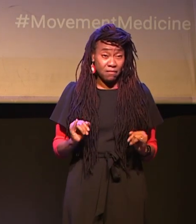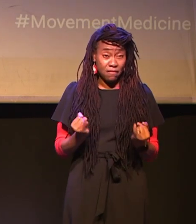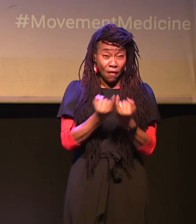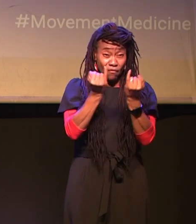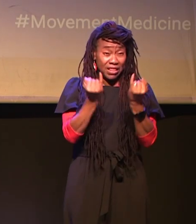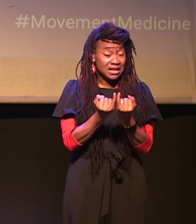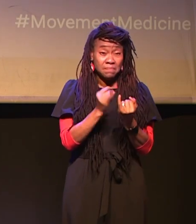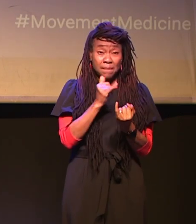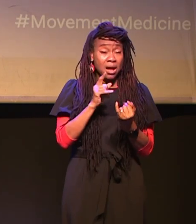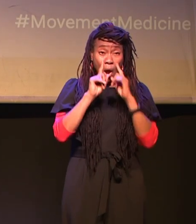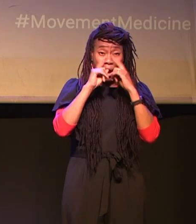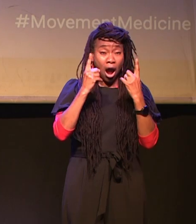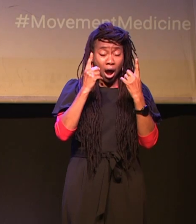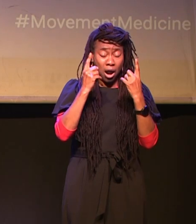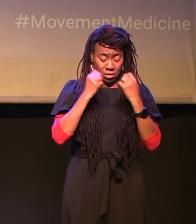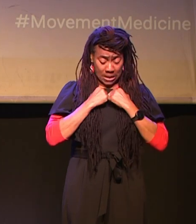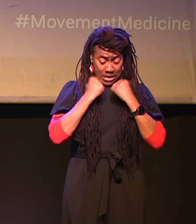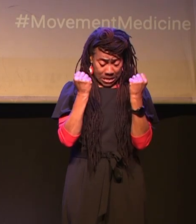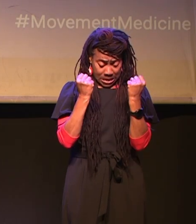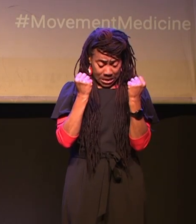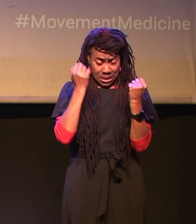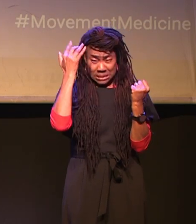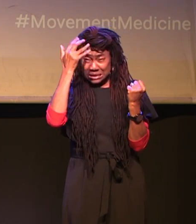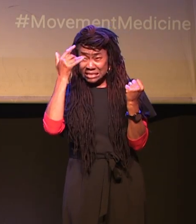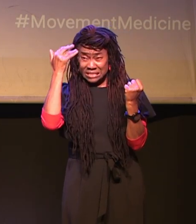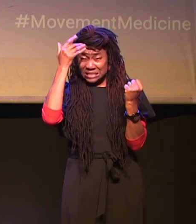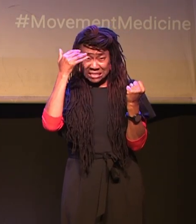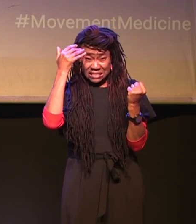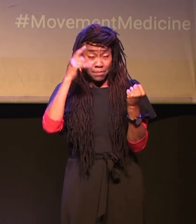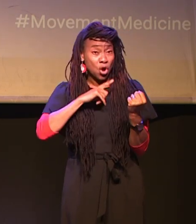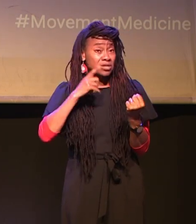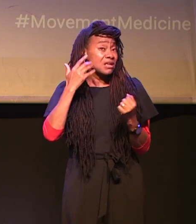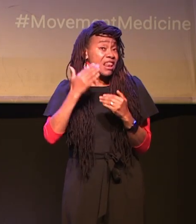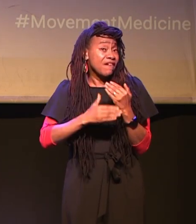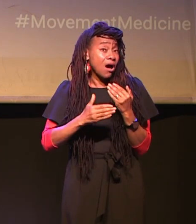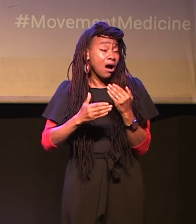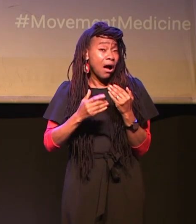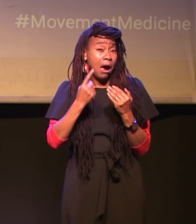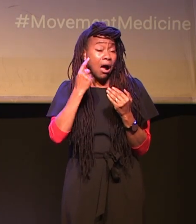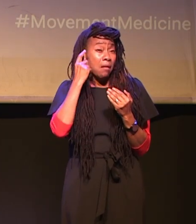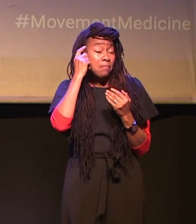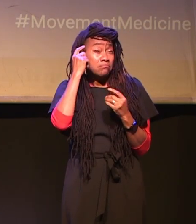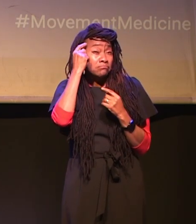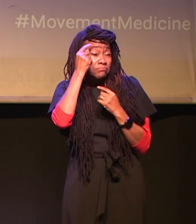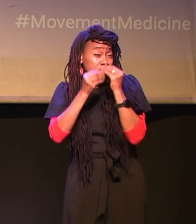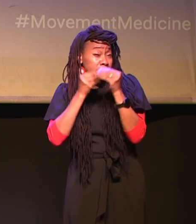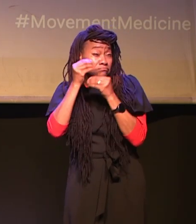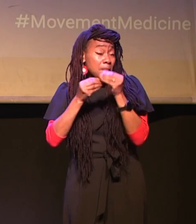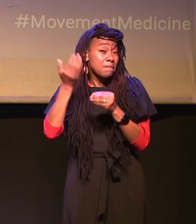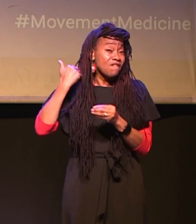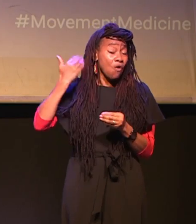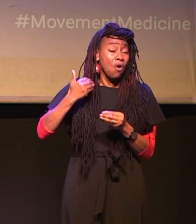in, they haven't practiced that, there's not anything that you can do in that moment, actually. Because it has to be worked, that has to